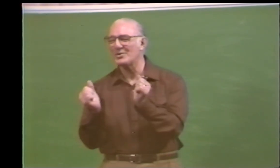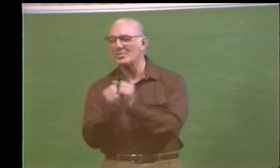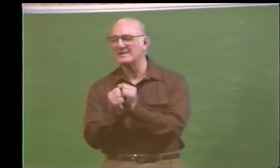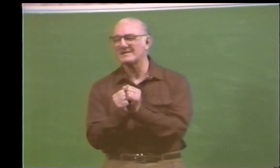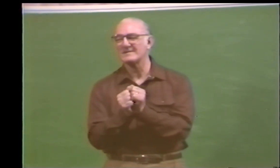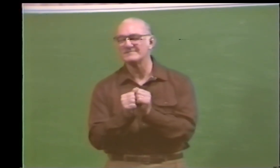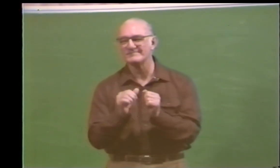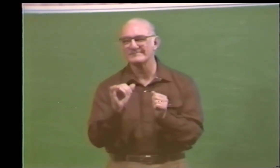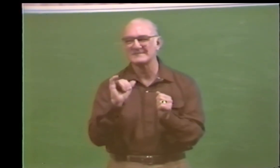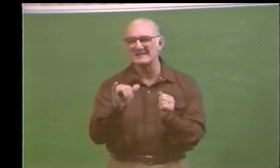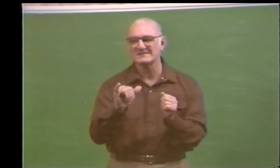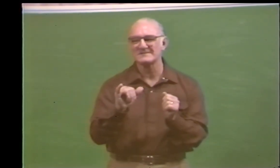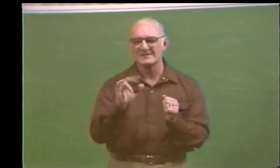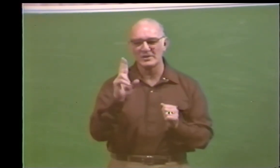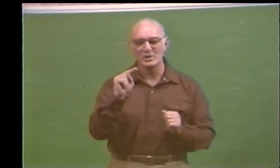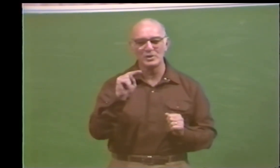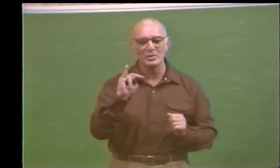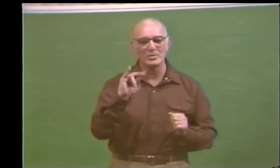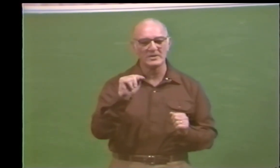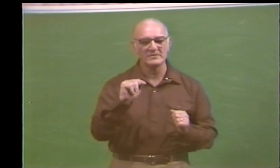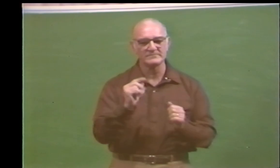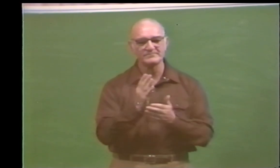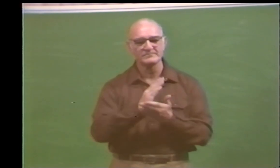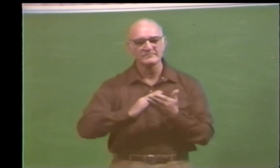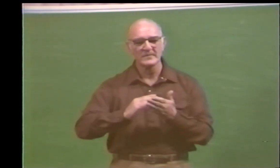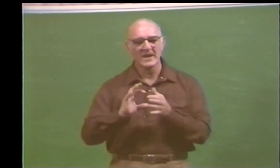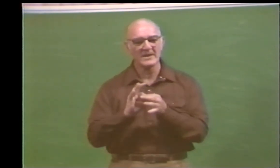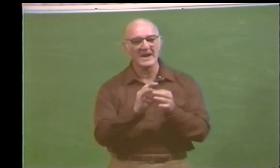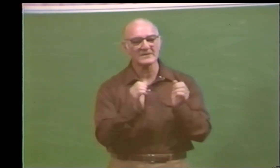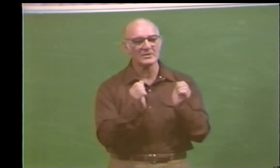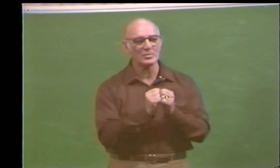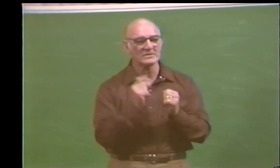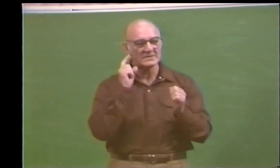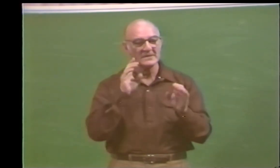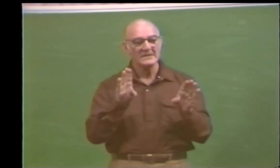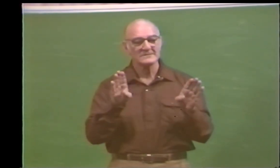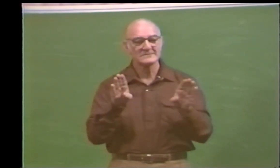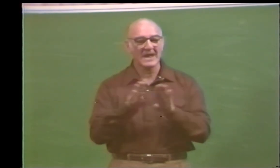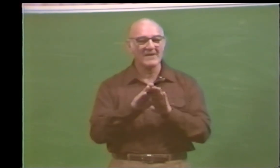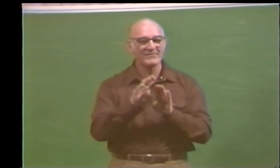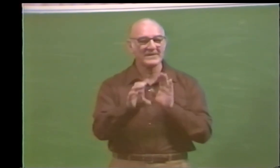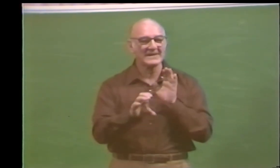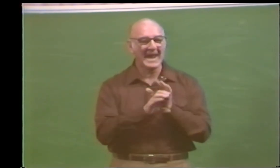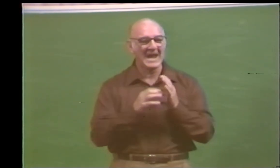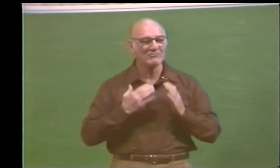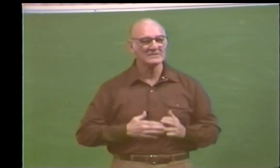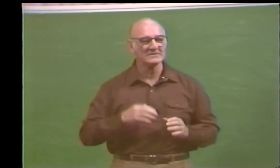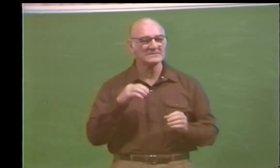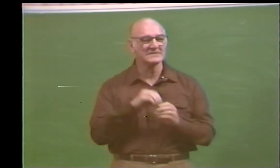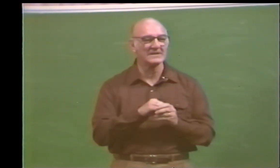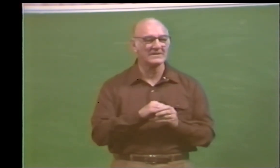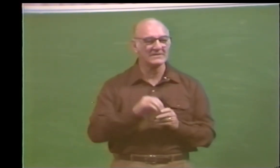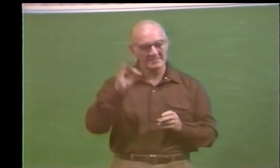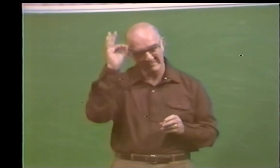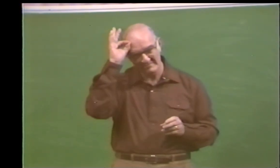with this unit connected with deaf characters in